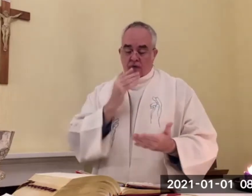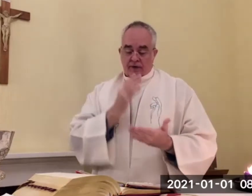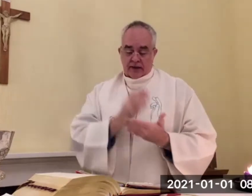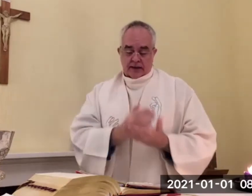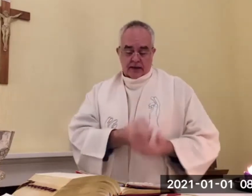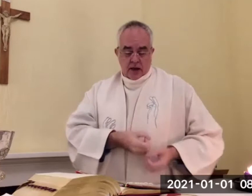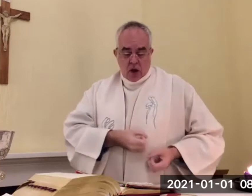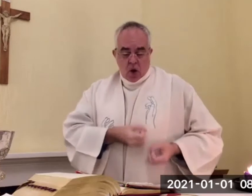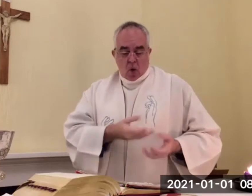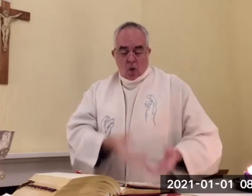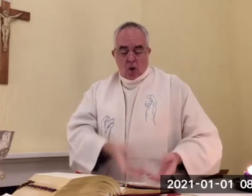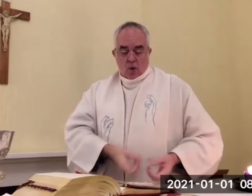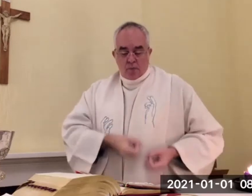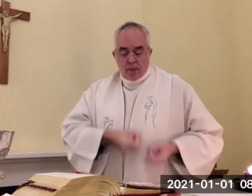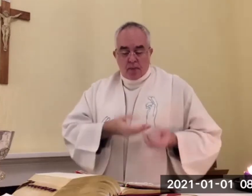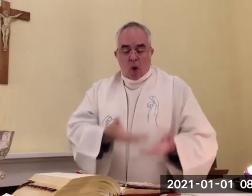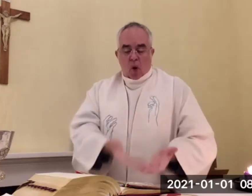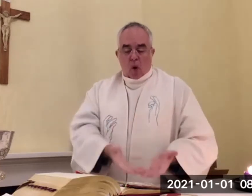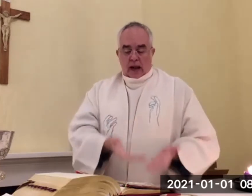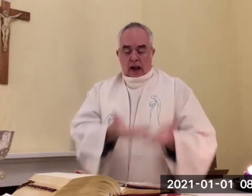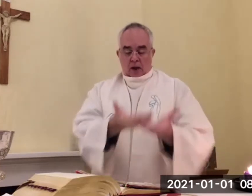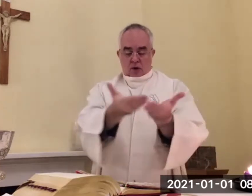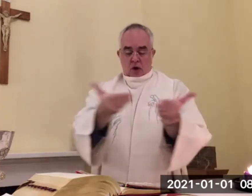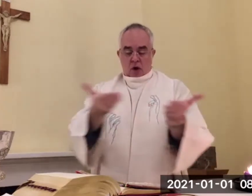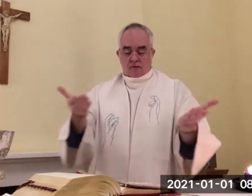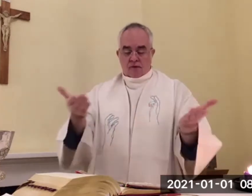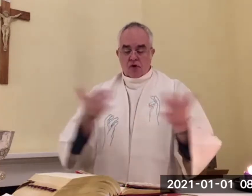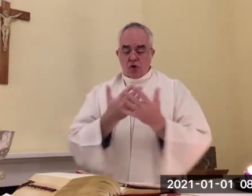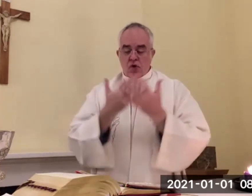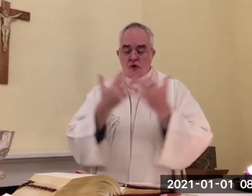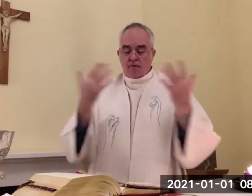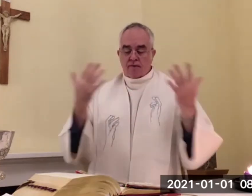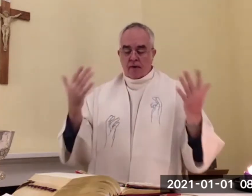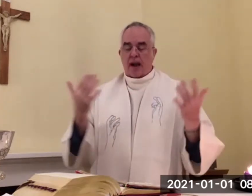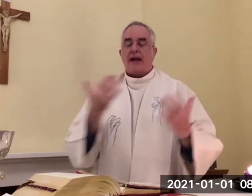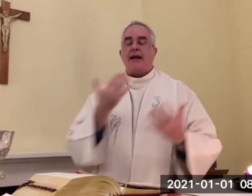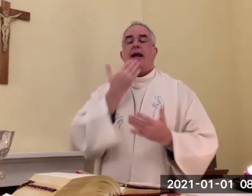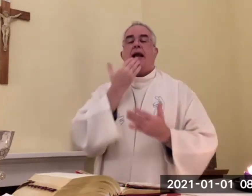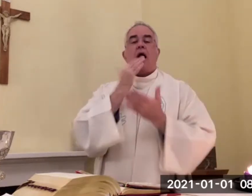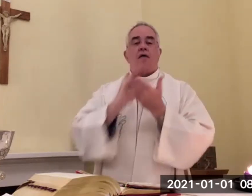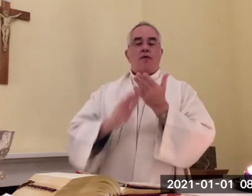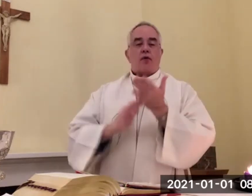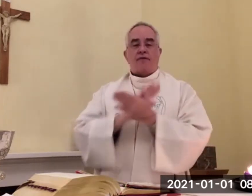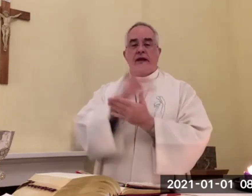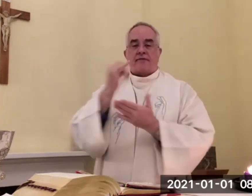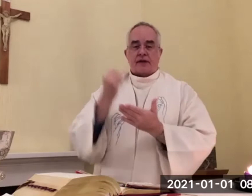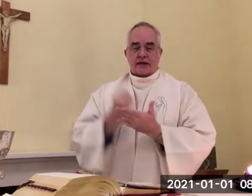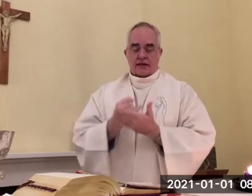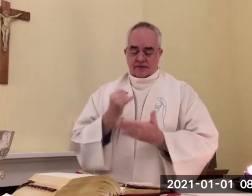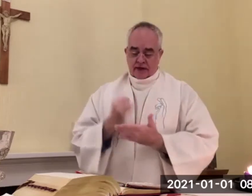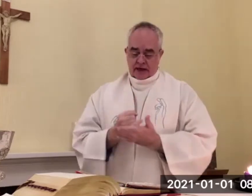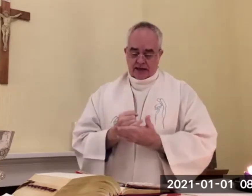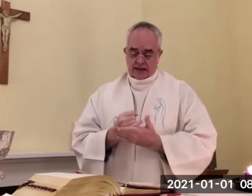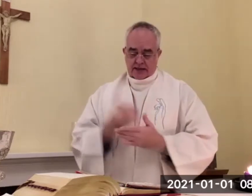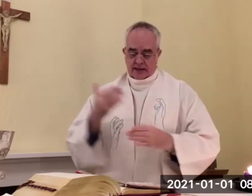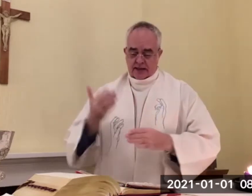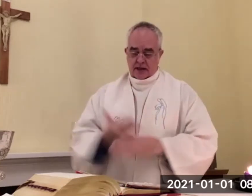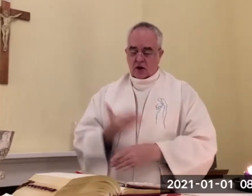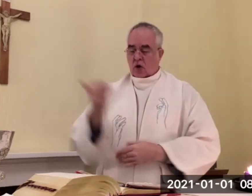covenant, which will be poured out for you and for many for the forgiveness of sin.